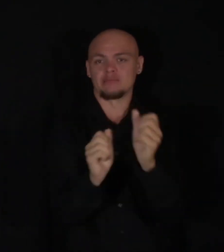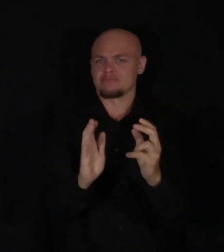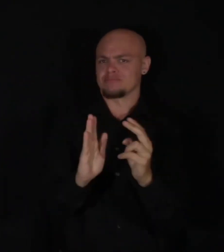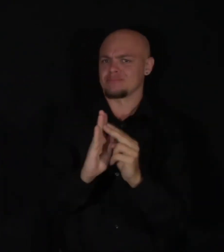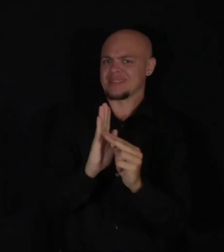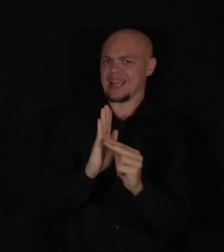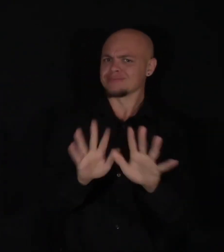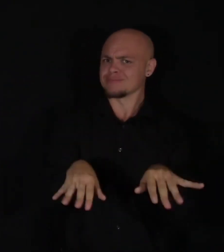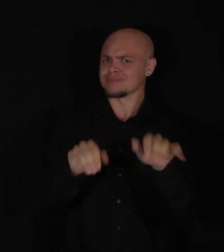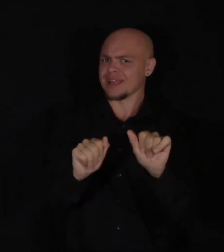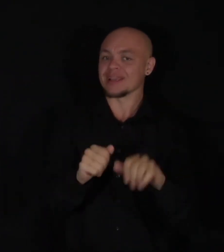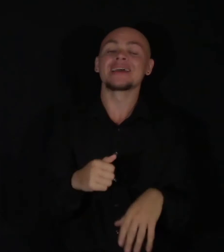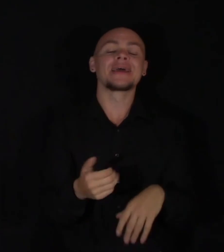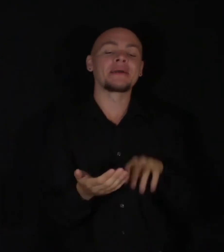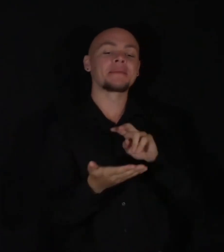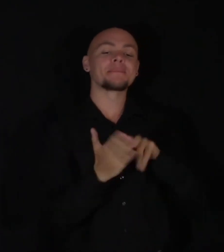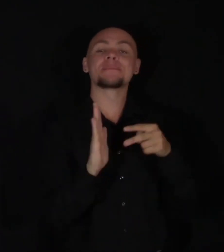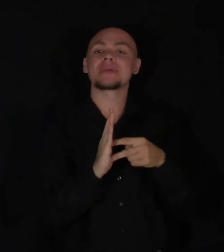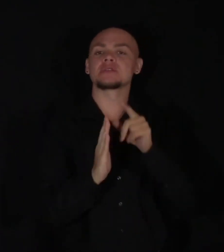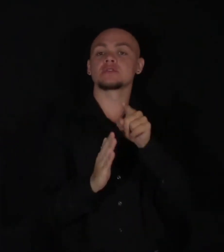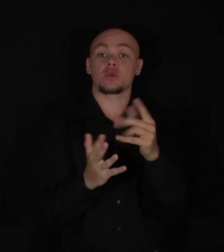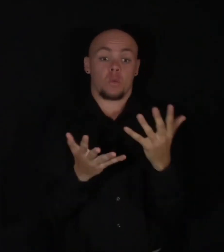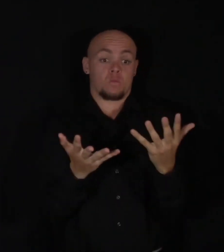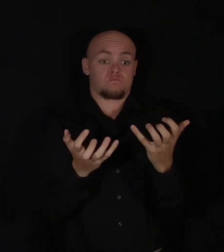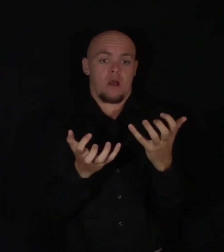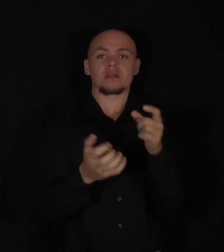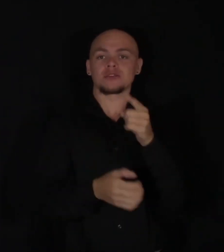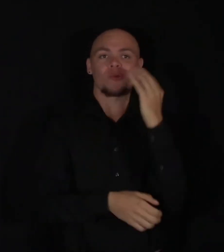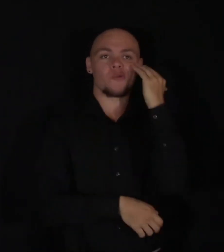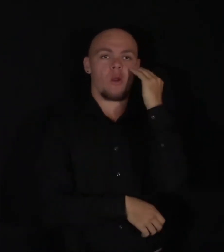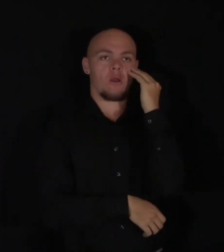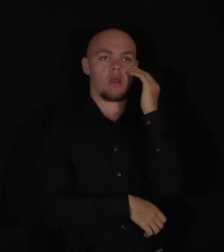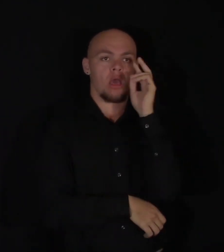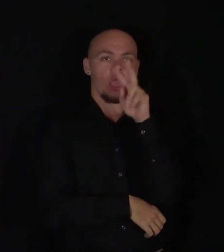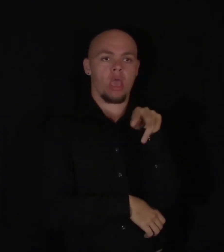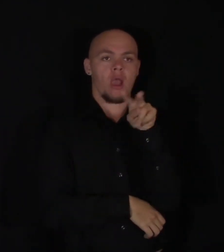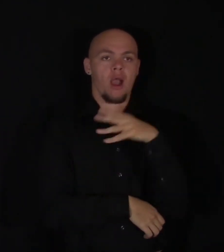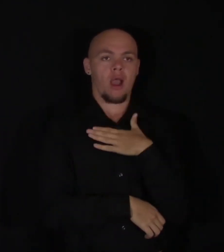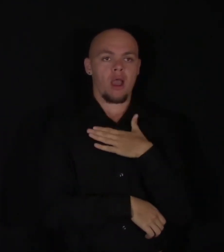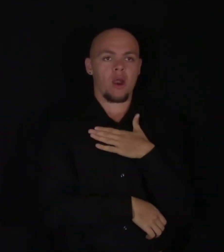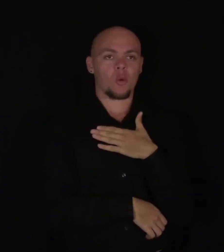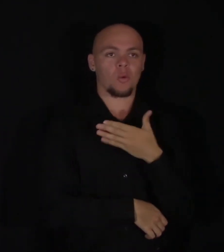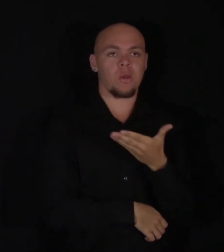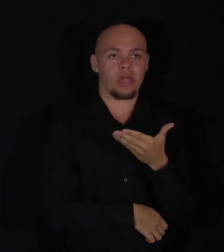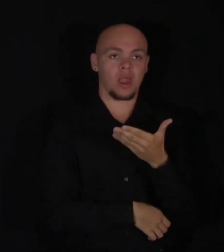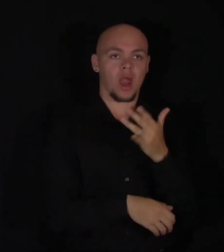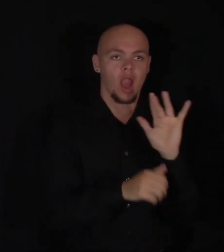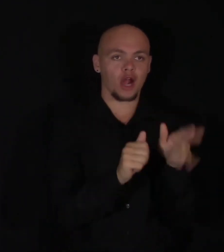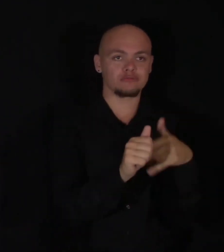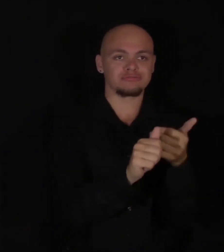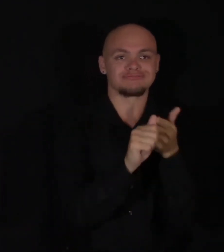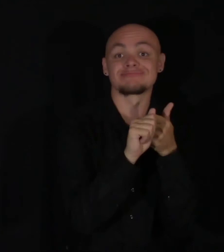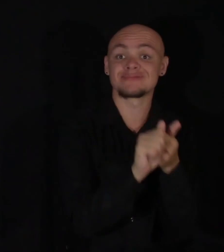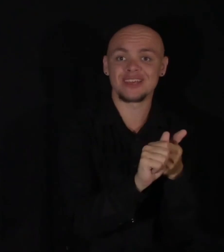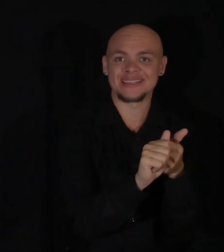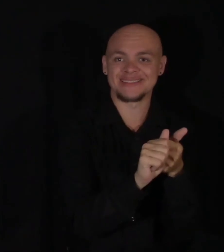Desire means knowing what you want and then having the willingness to go after it.